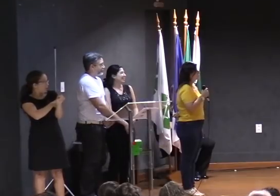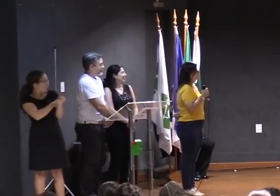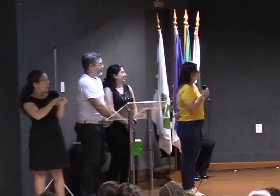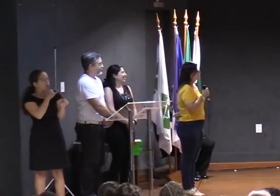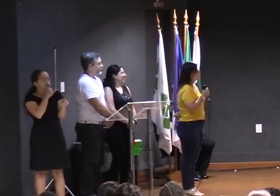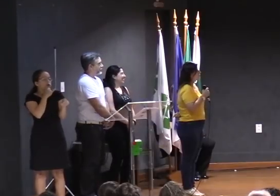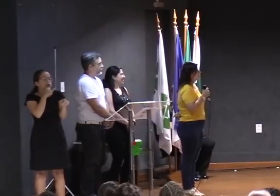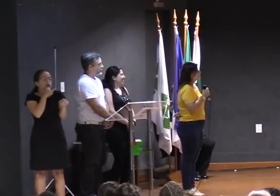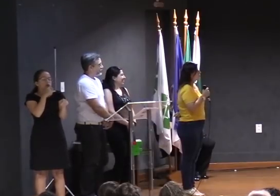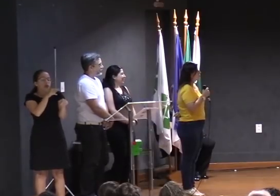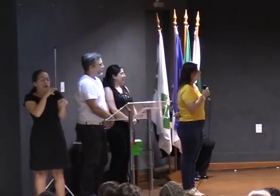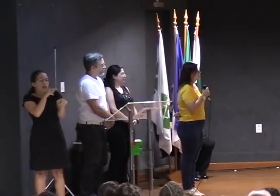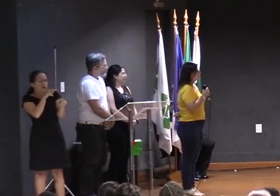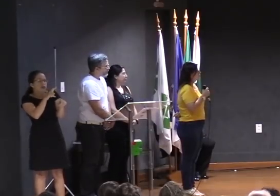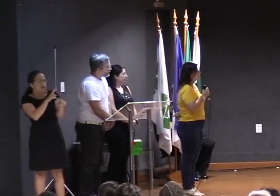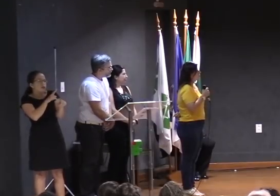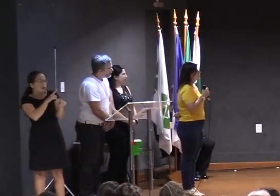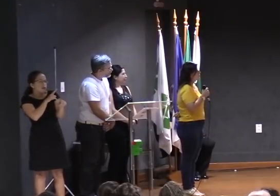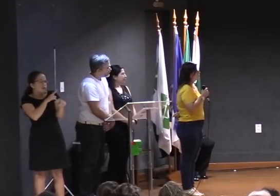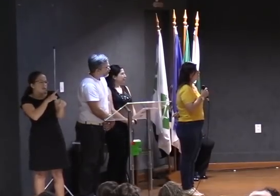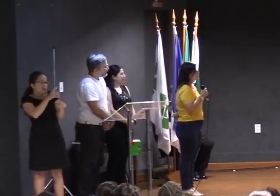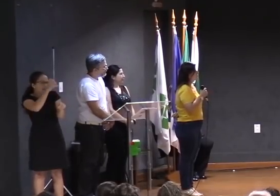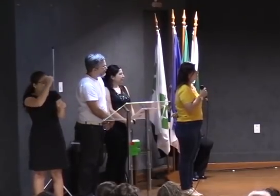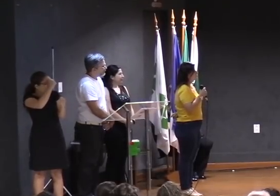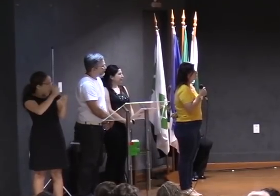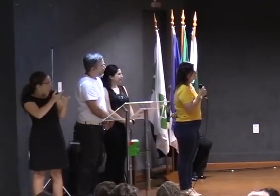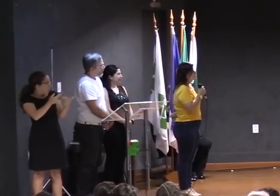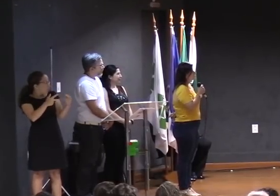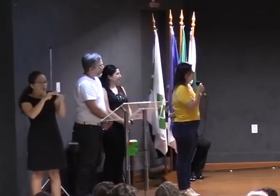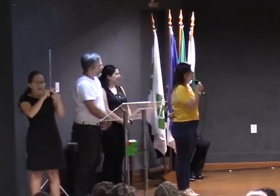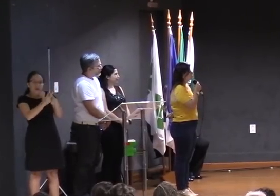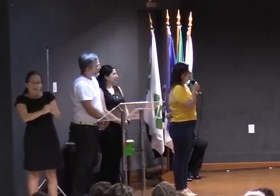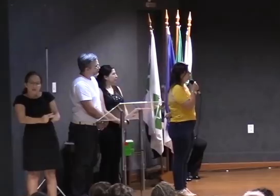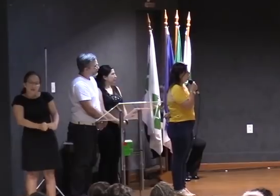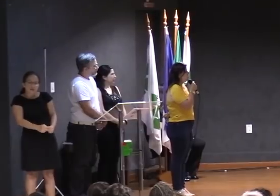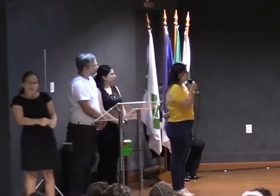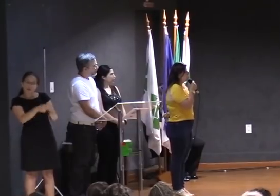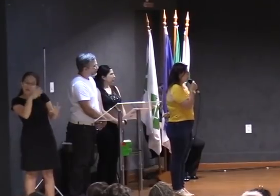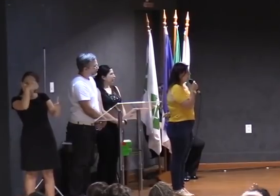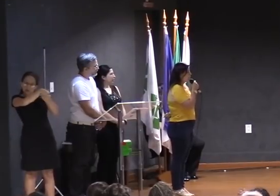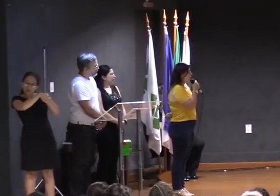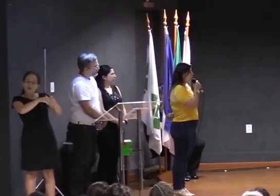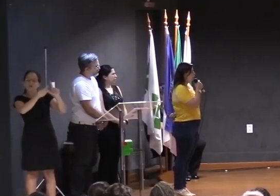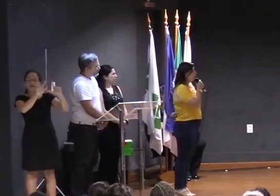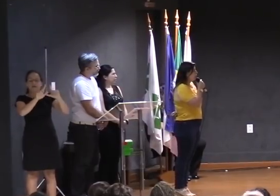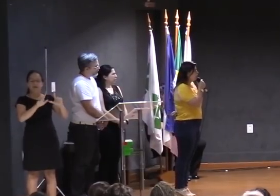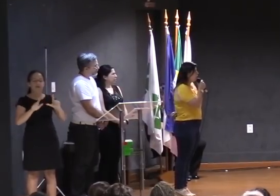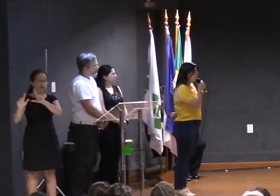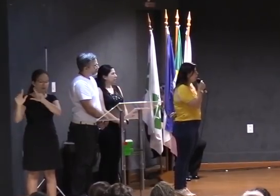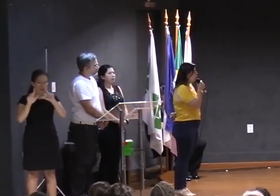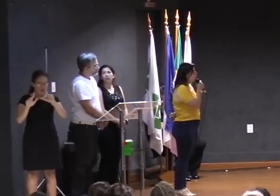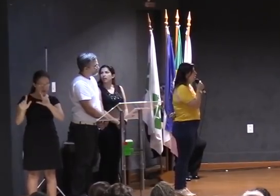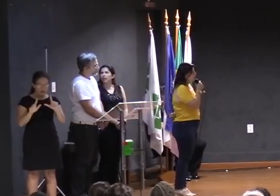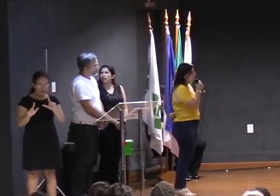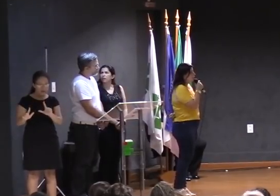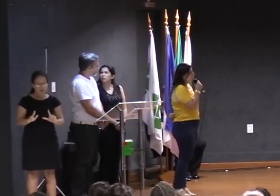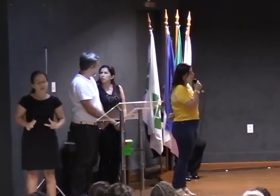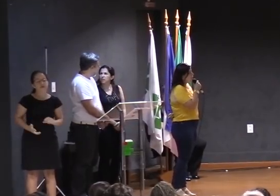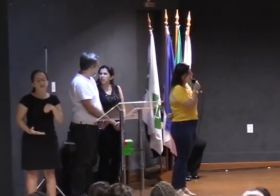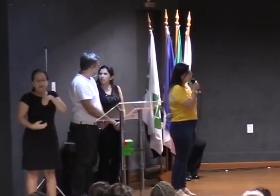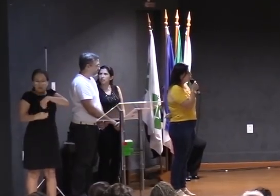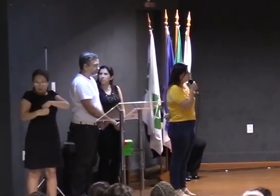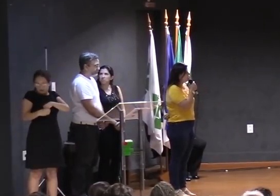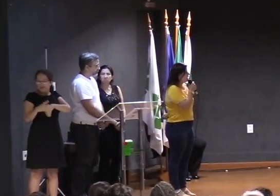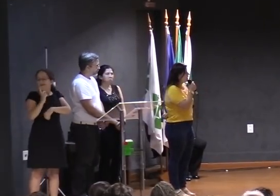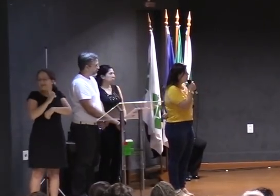their expectations towards their studies in this Padlet. O Padlet funciona como se fosse um quadro,